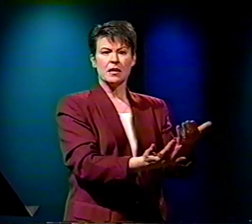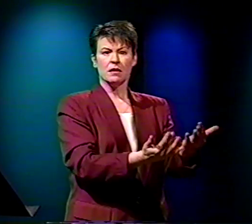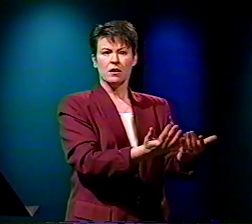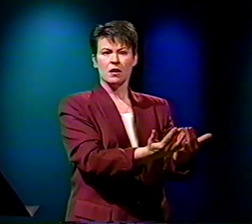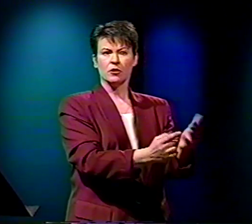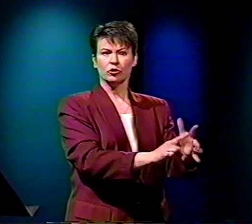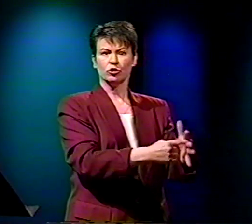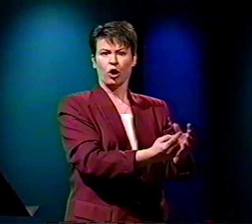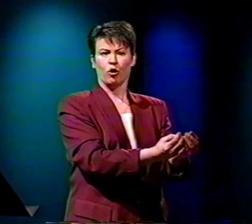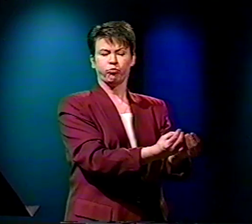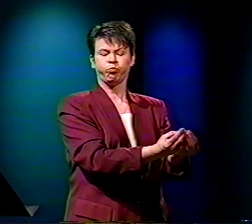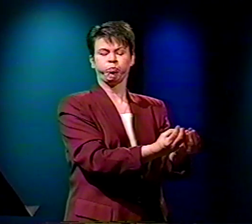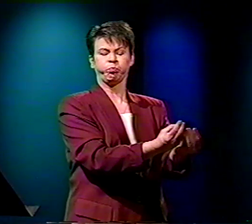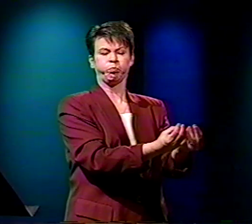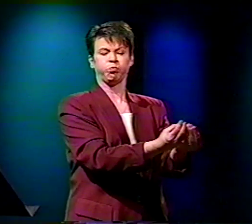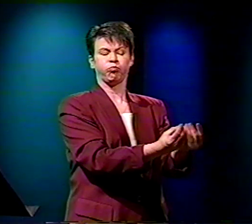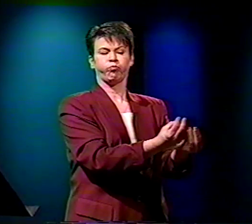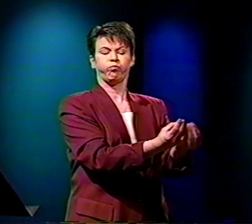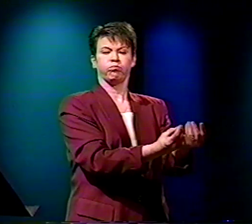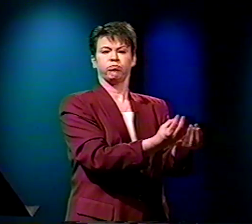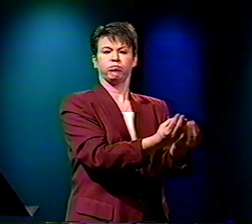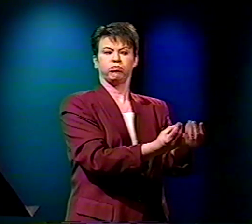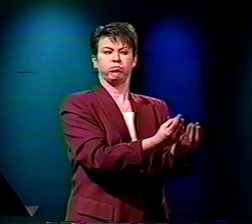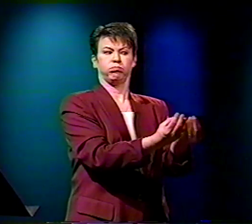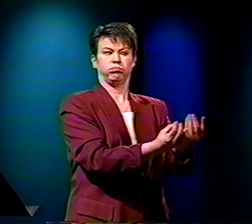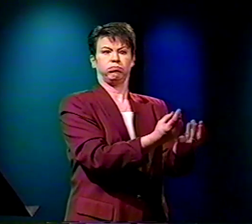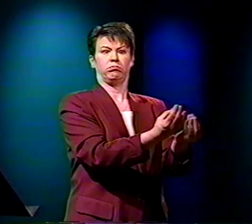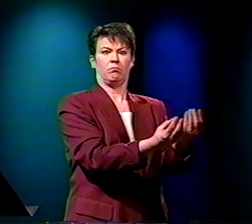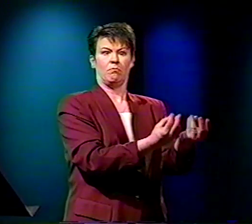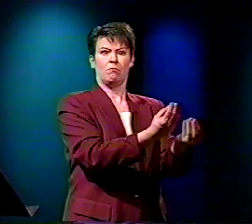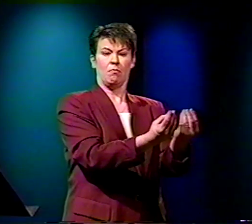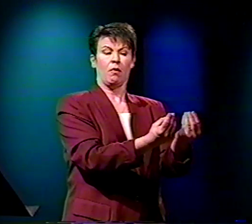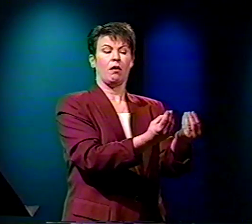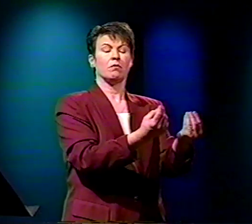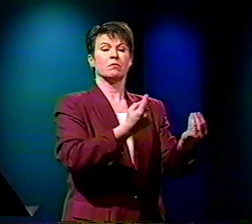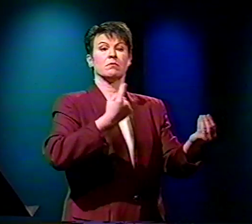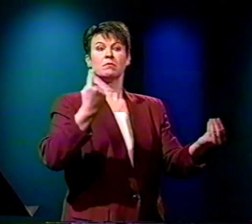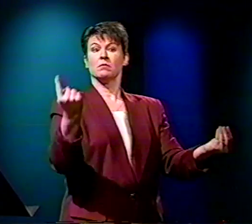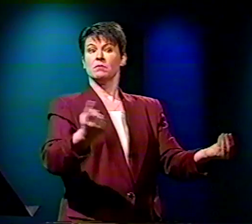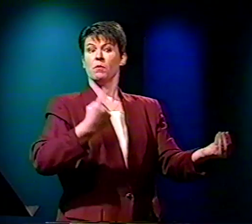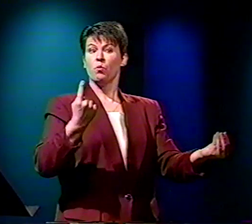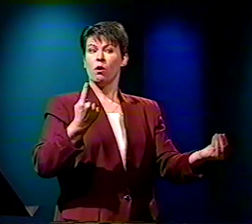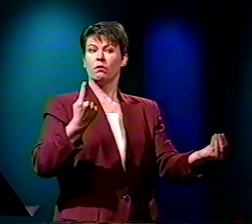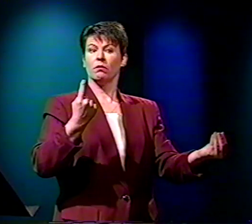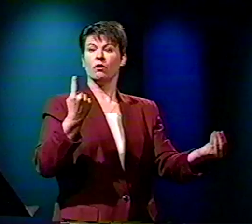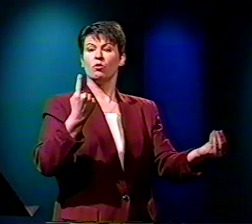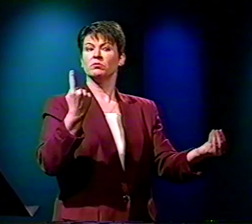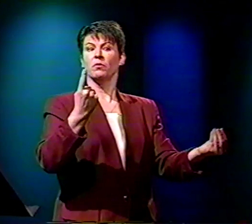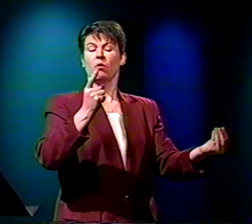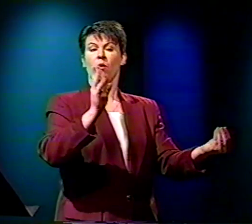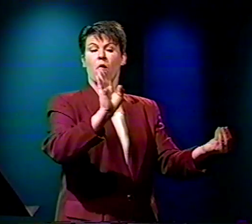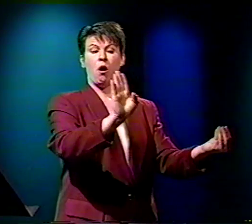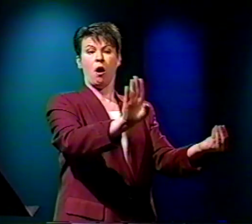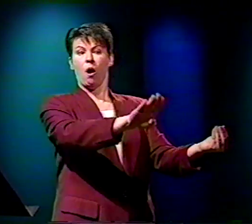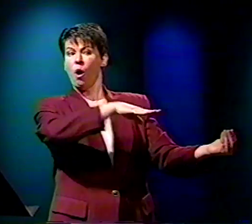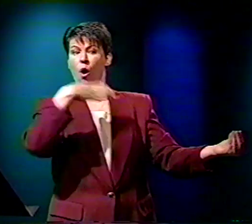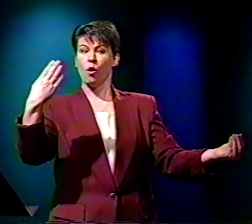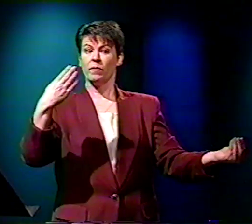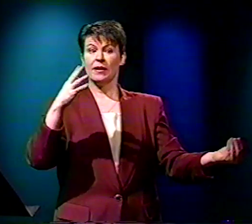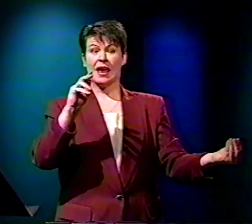room where a fire had started and it was smoldering and the flames were starting. But then someone opens the